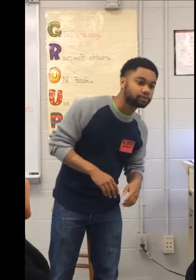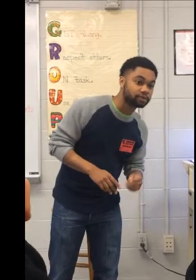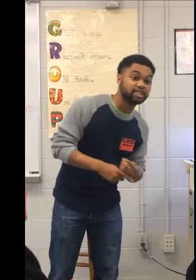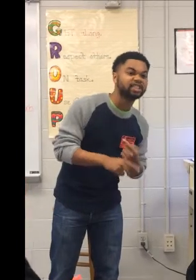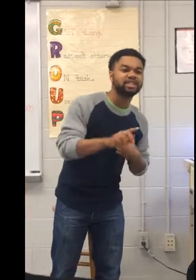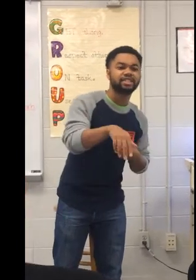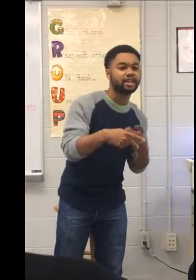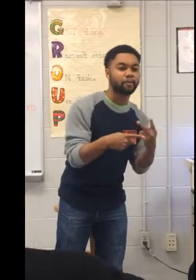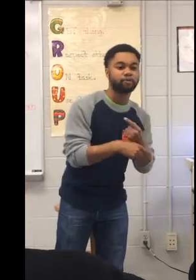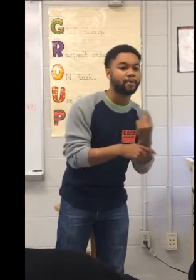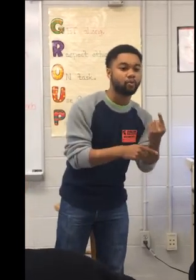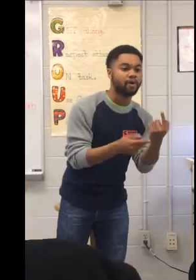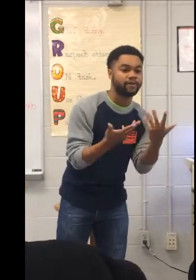4? Yes. How many times? 1.